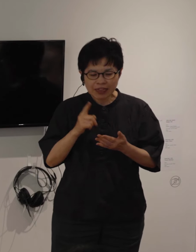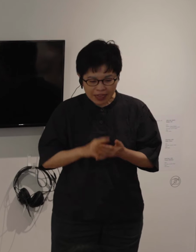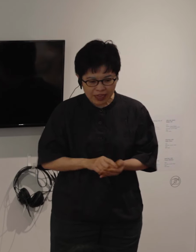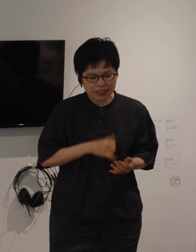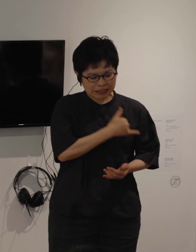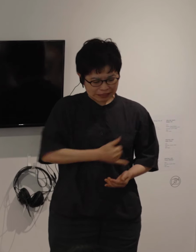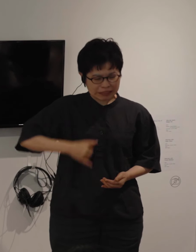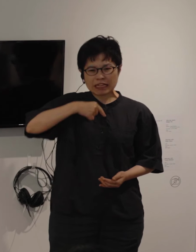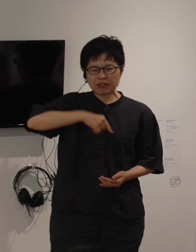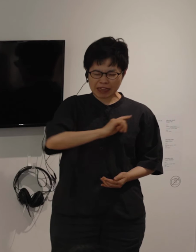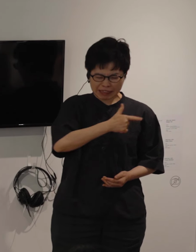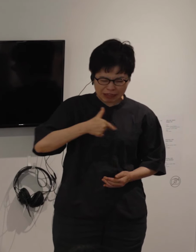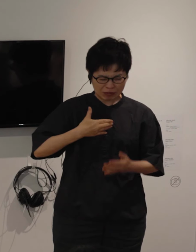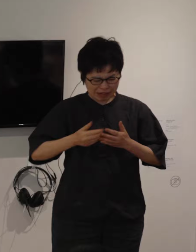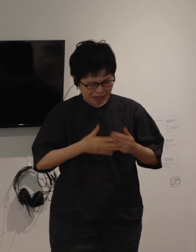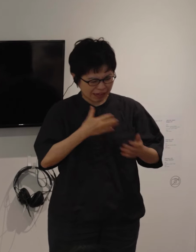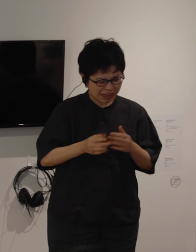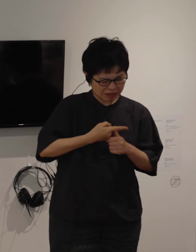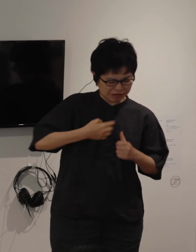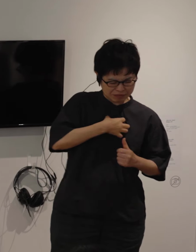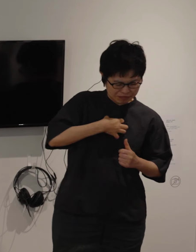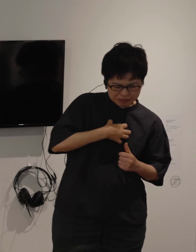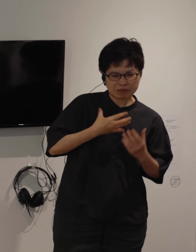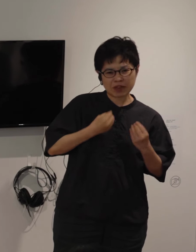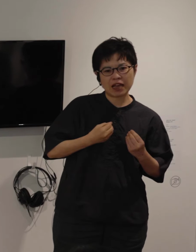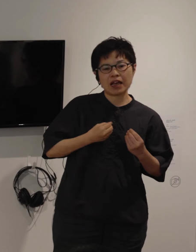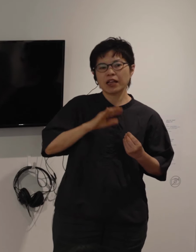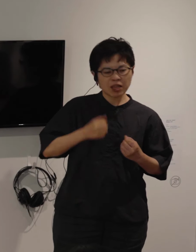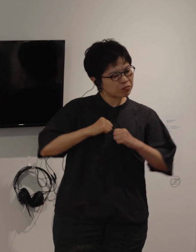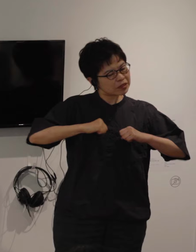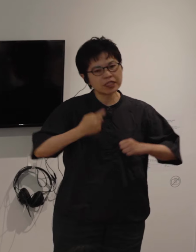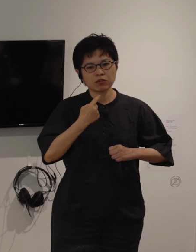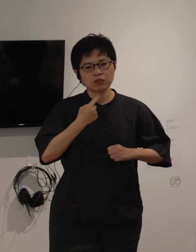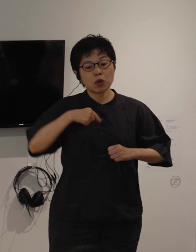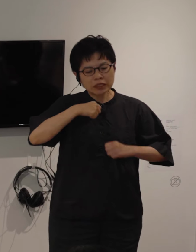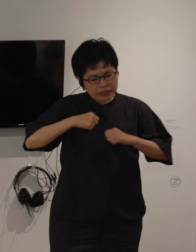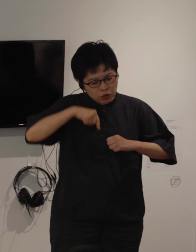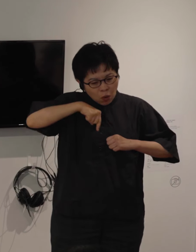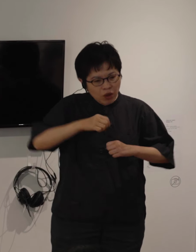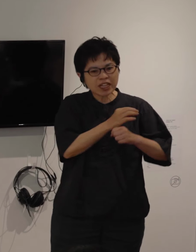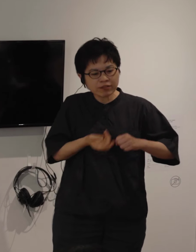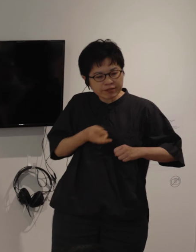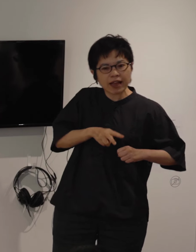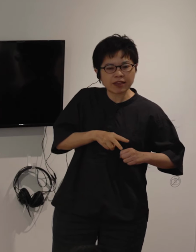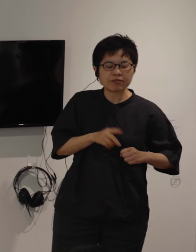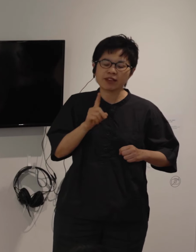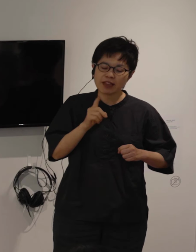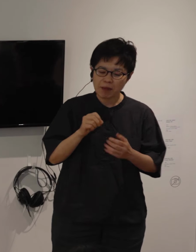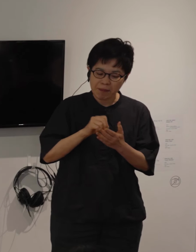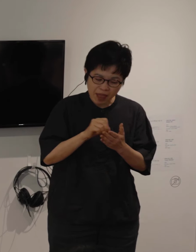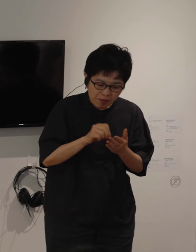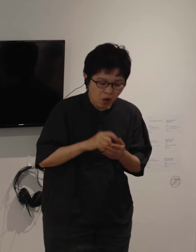he puts that into his artwork. So he often makes notes, he writes little words, he